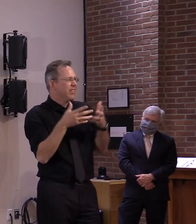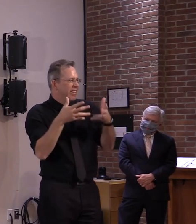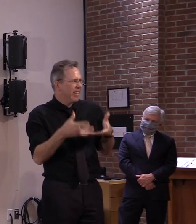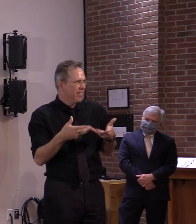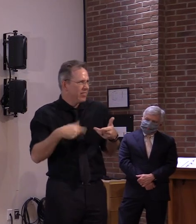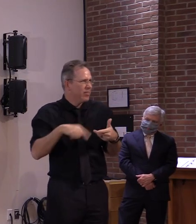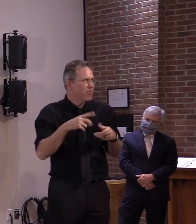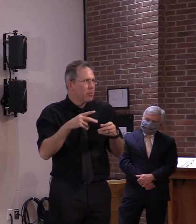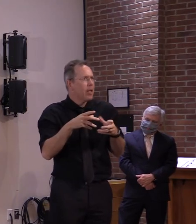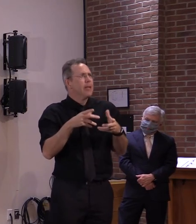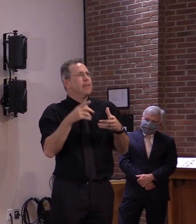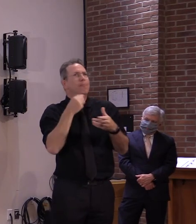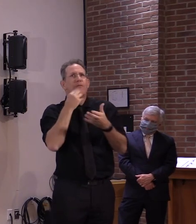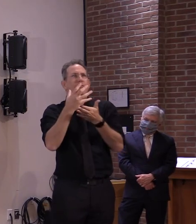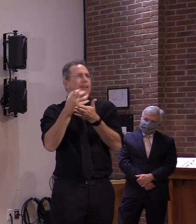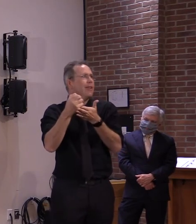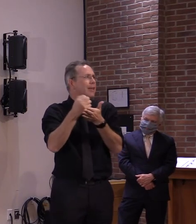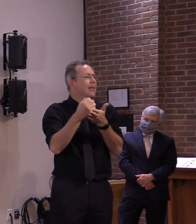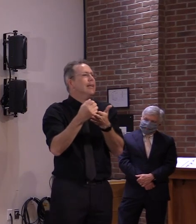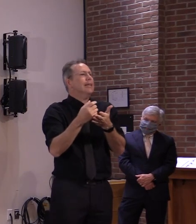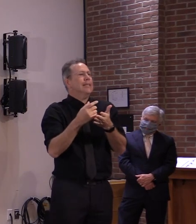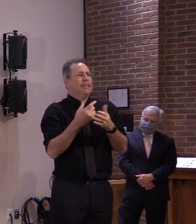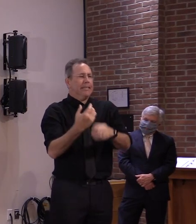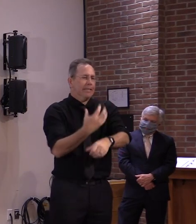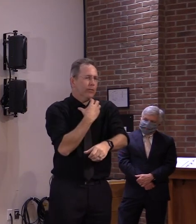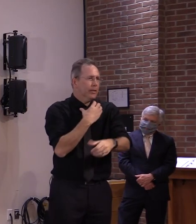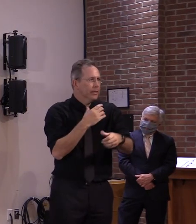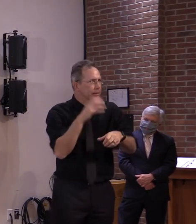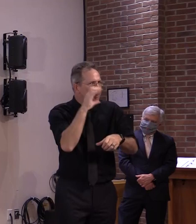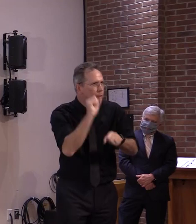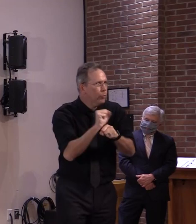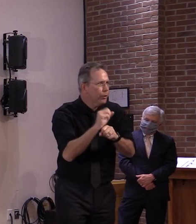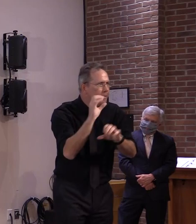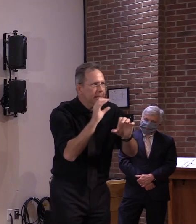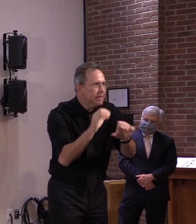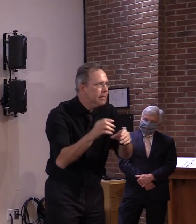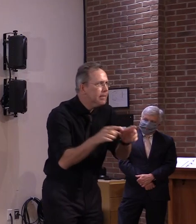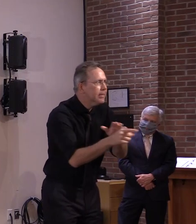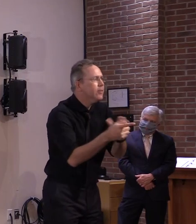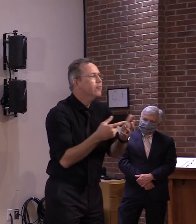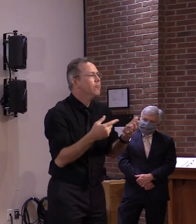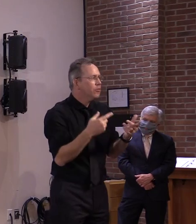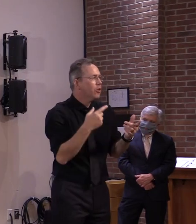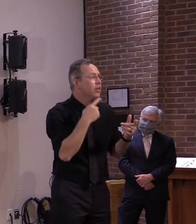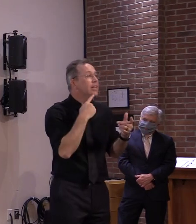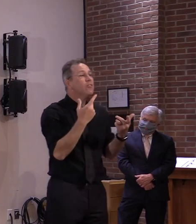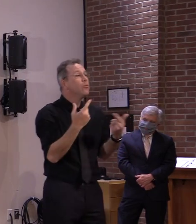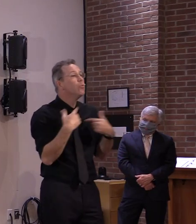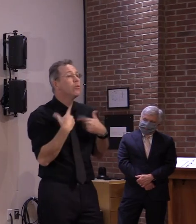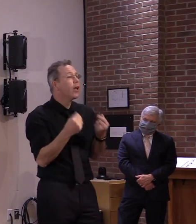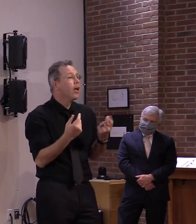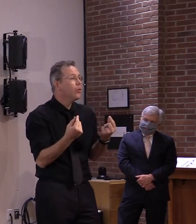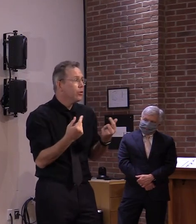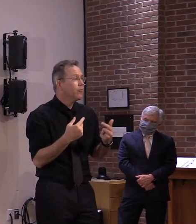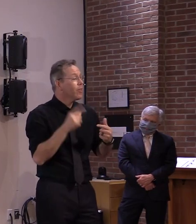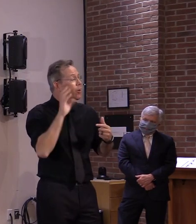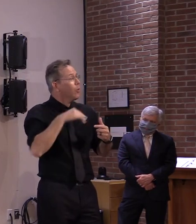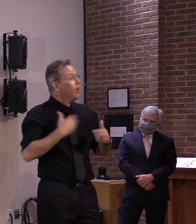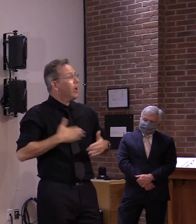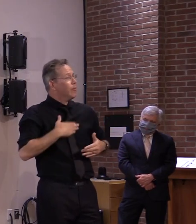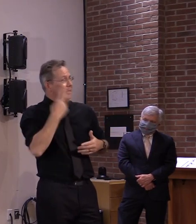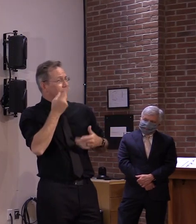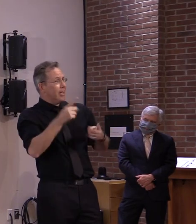some to look for work on their own if they can find something. We'd be happy. The Labor Department isn't